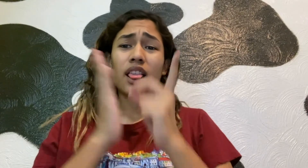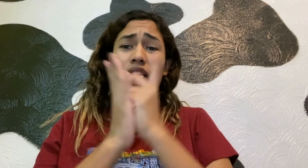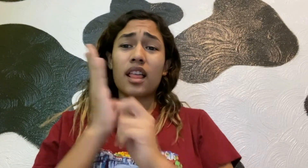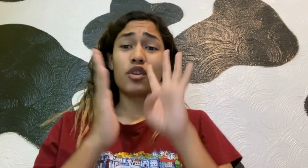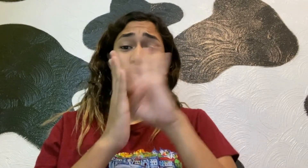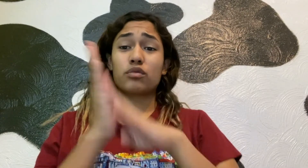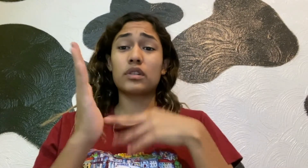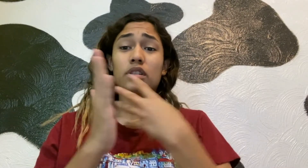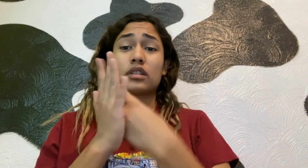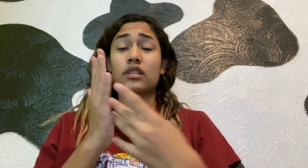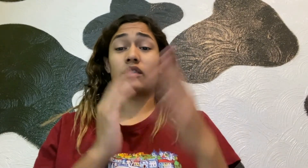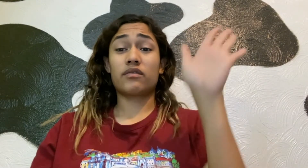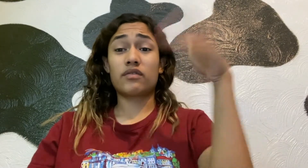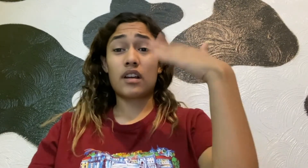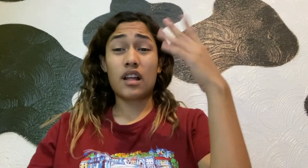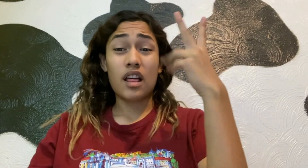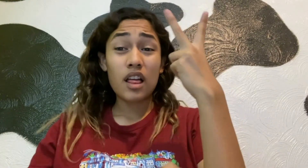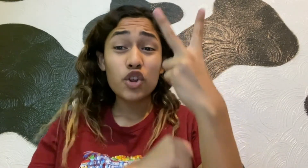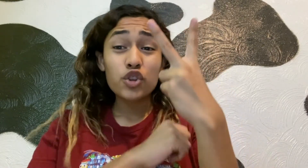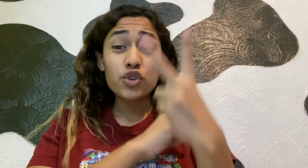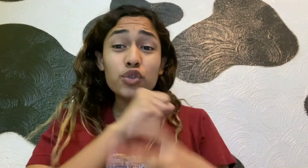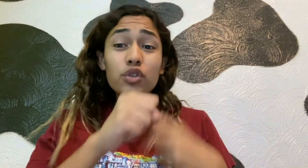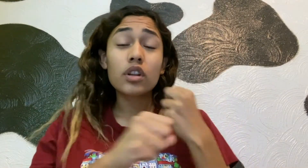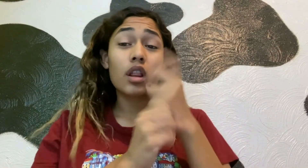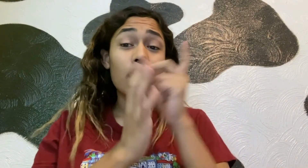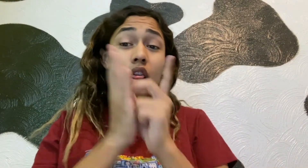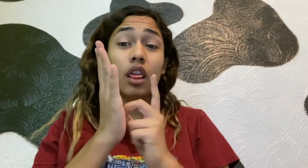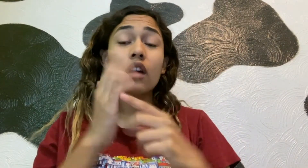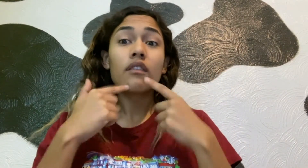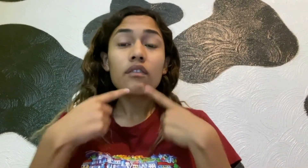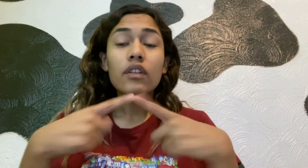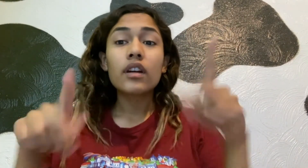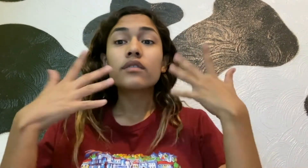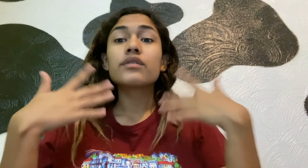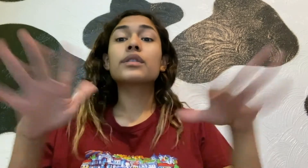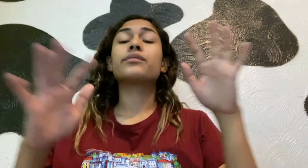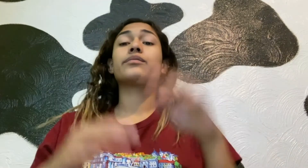He's seen standing with a flag that he designed, which took him two years to create.